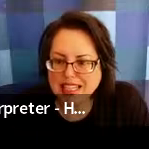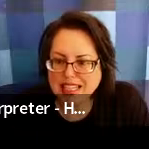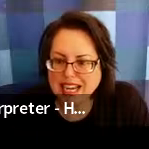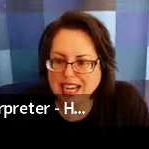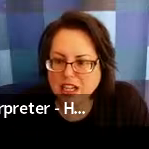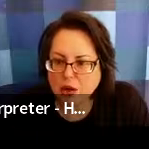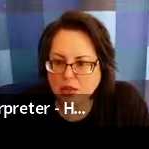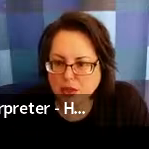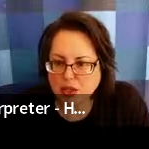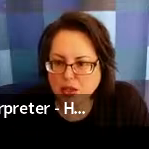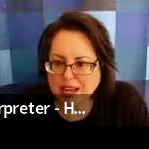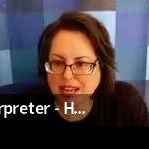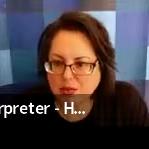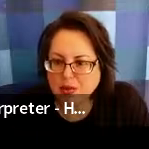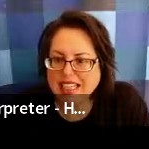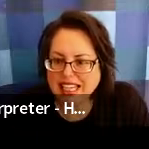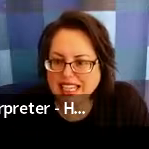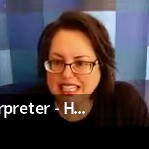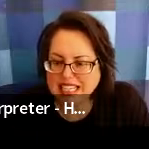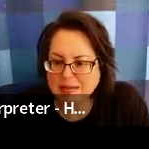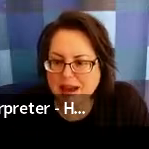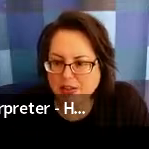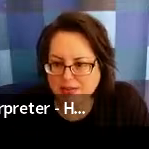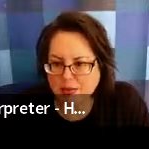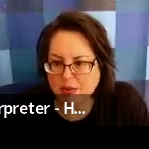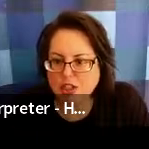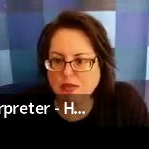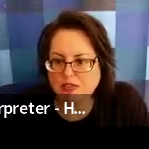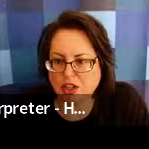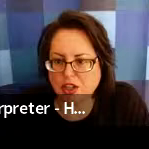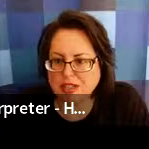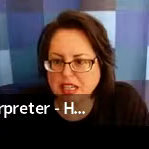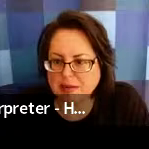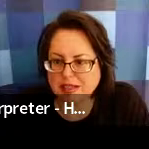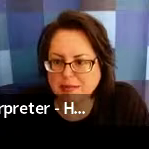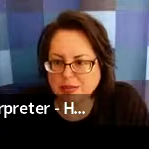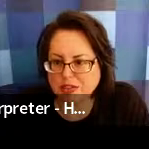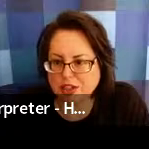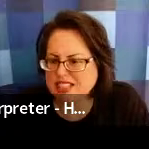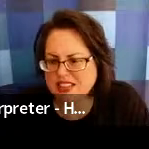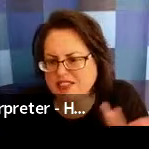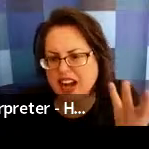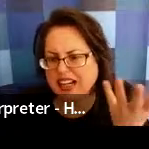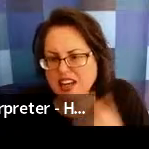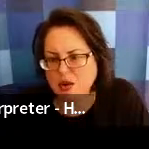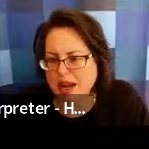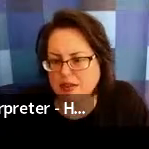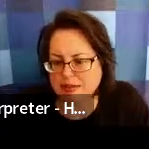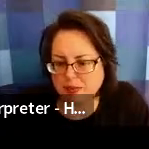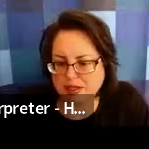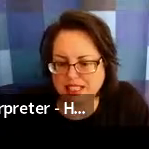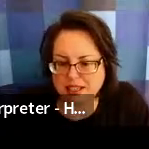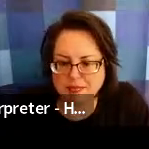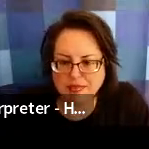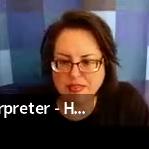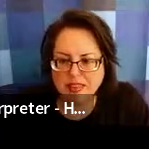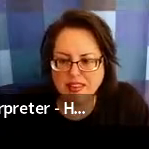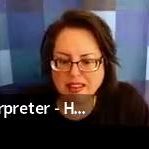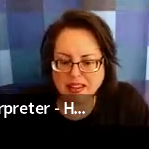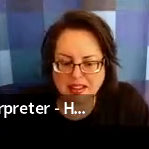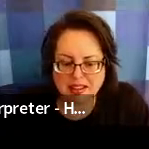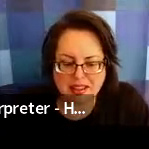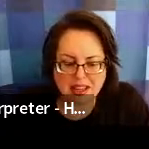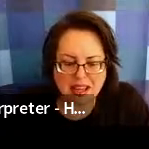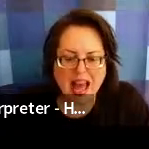Yeah, we can go through and read it. It doesn't matter to me which you prefer. What does anyone prefer? It's fine either way with me, really.